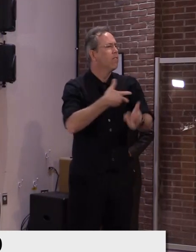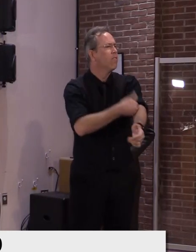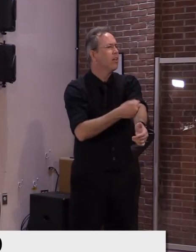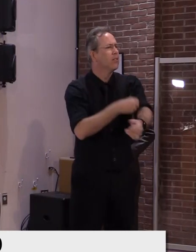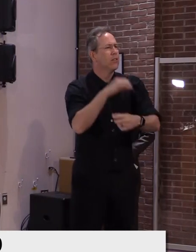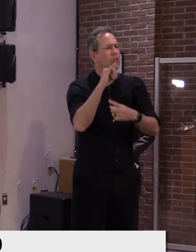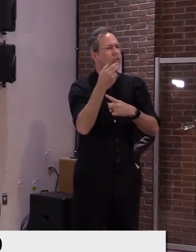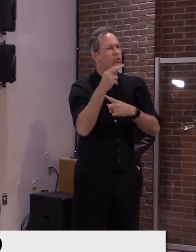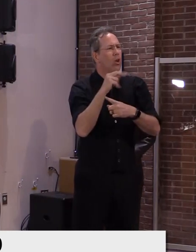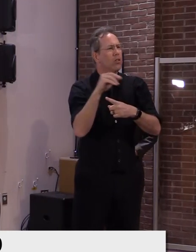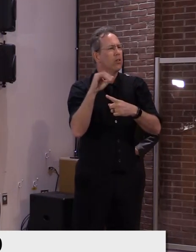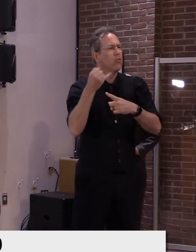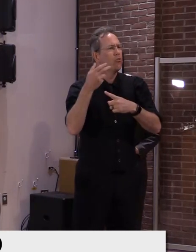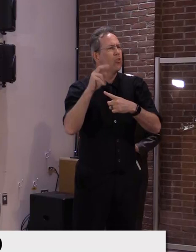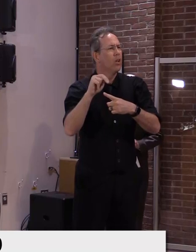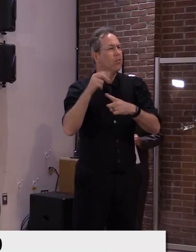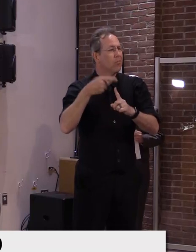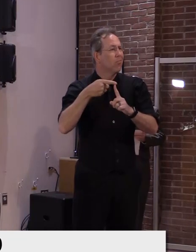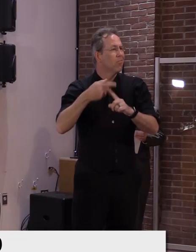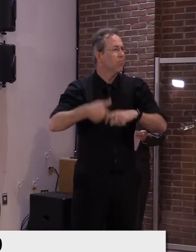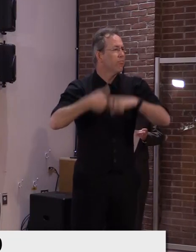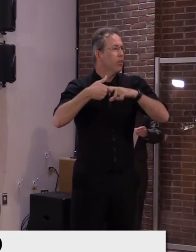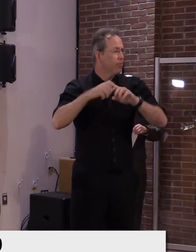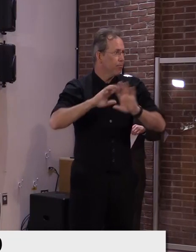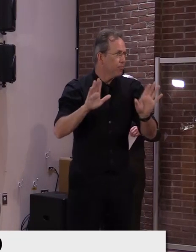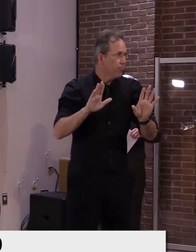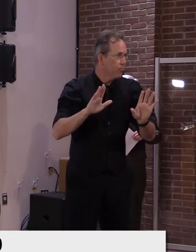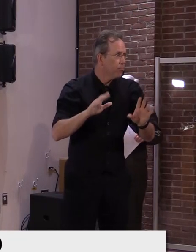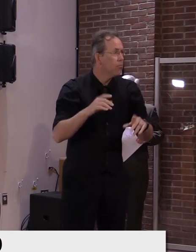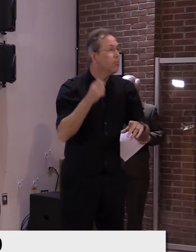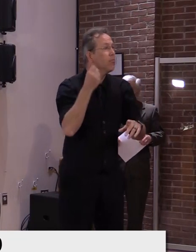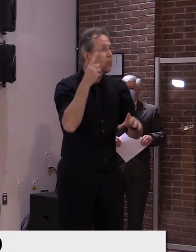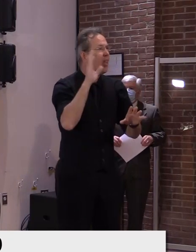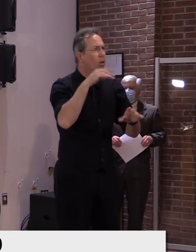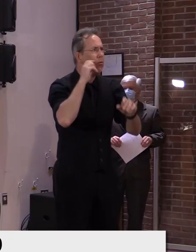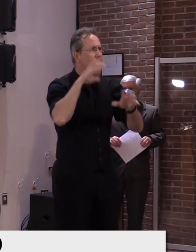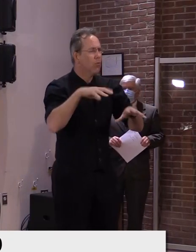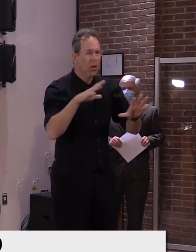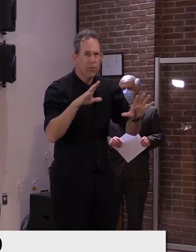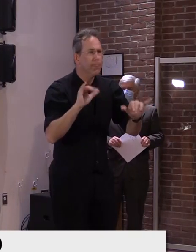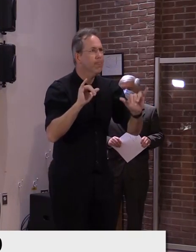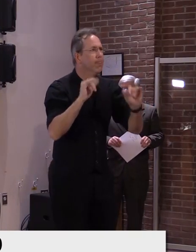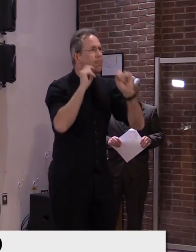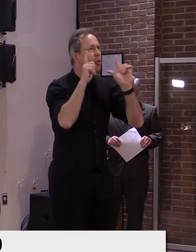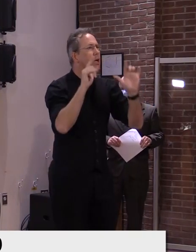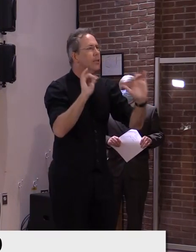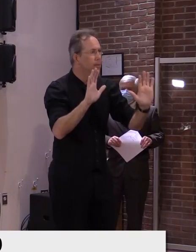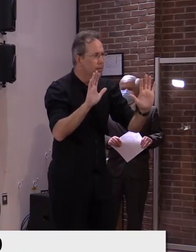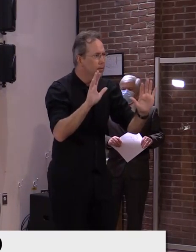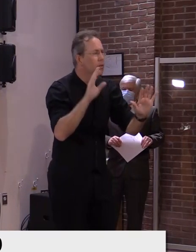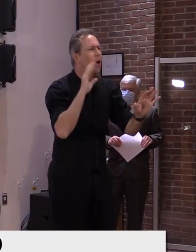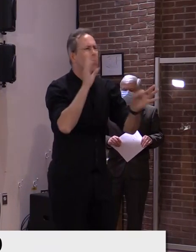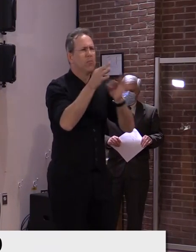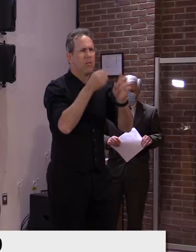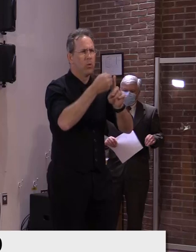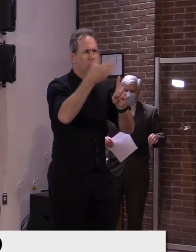a bit of a surprise to us, as you might know, but we'll get into more details. Dr. Levine and Secretary